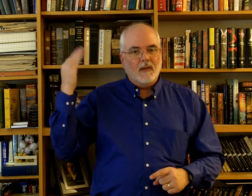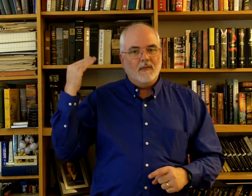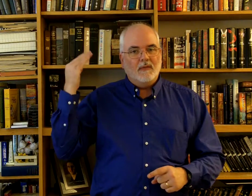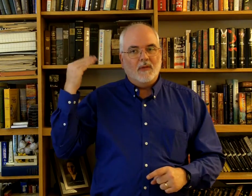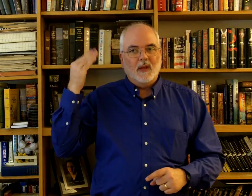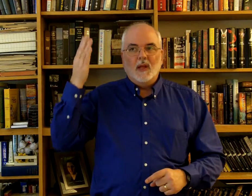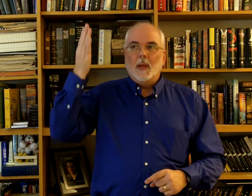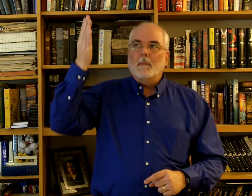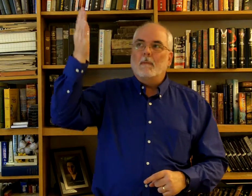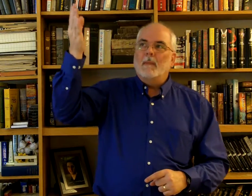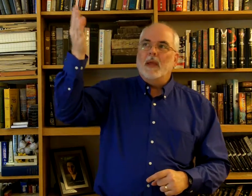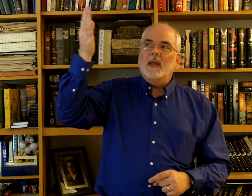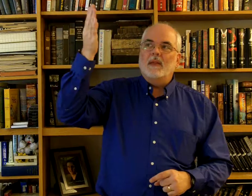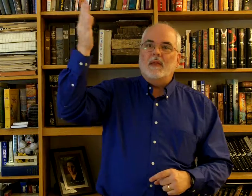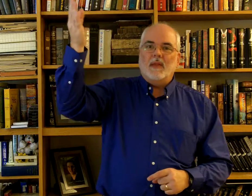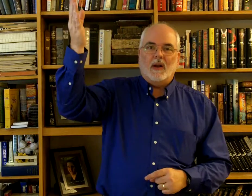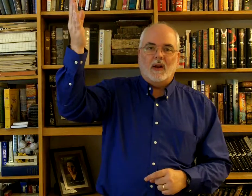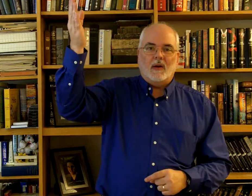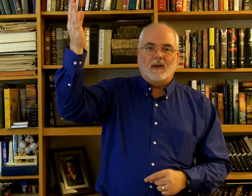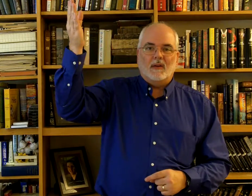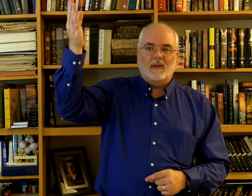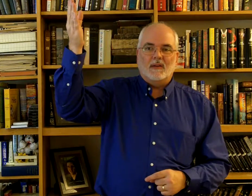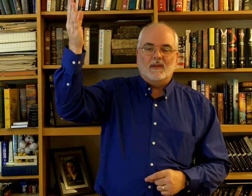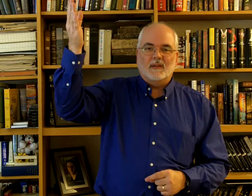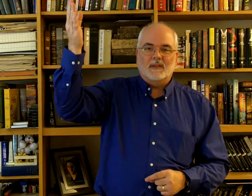we've been there,